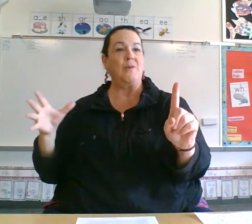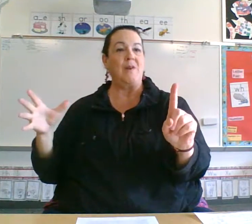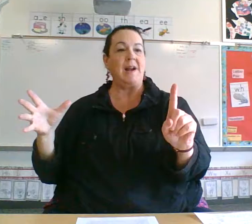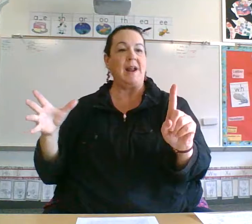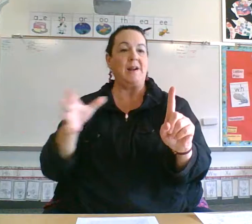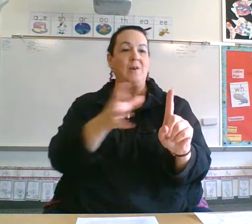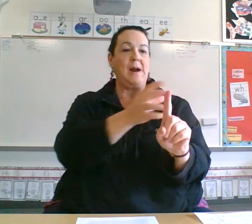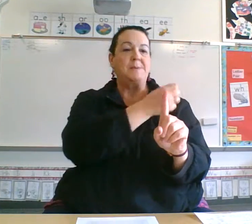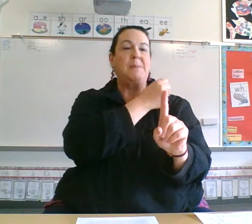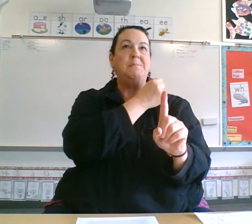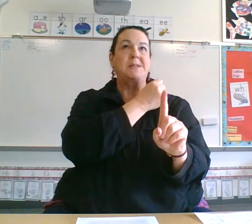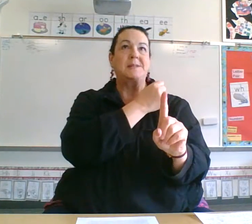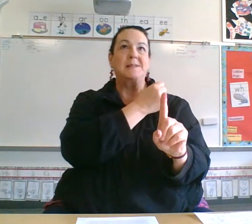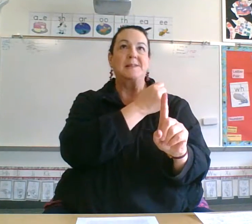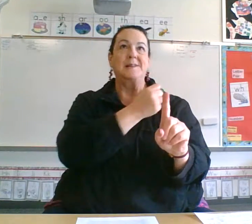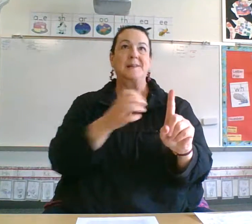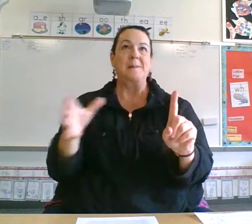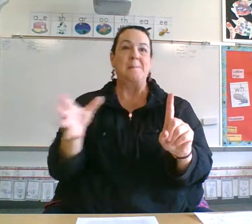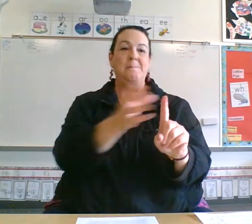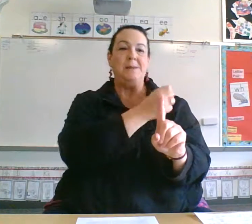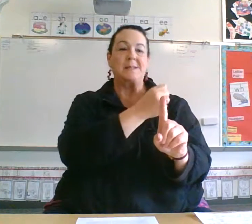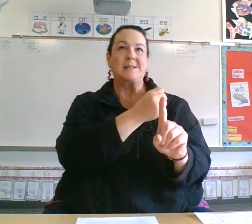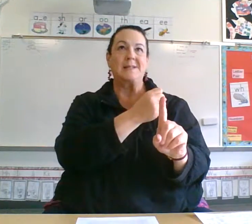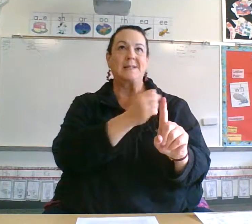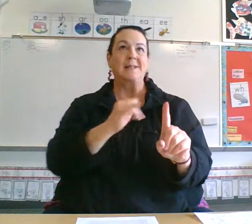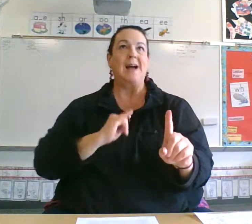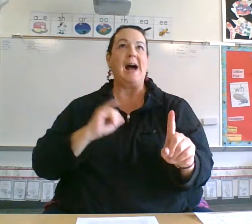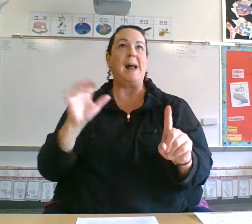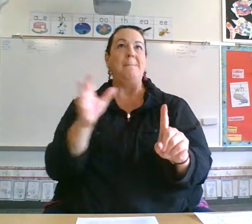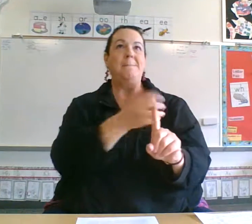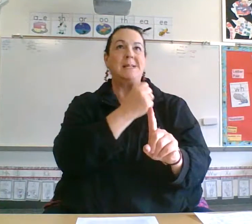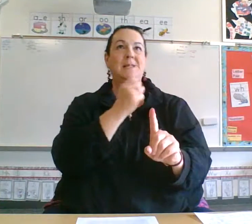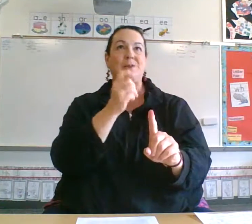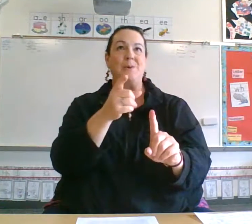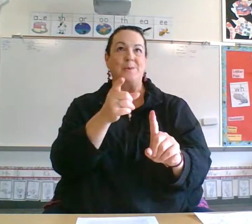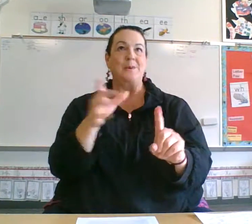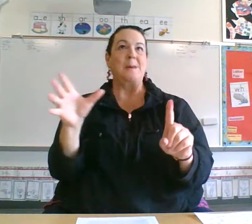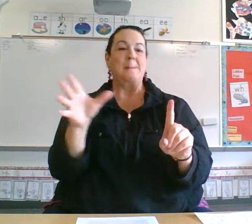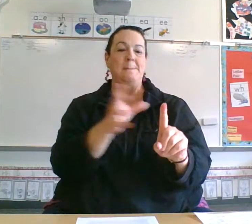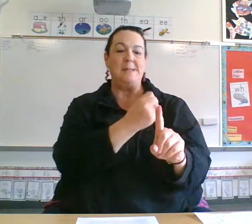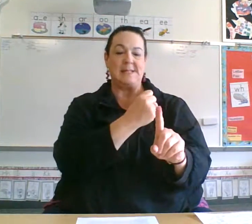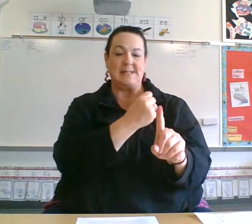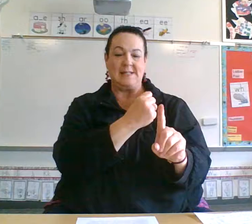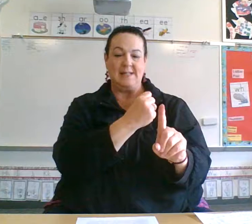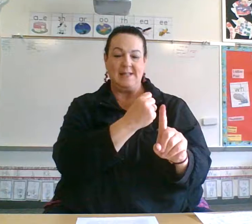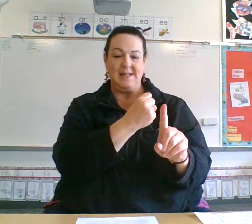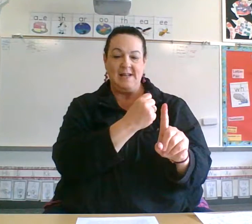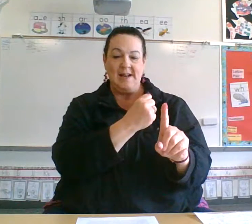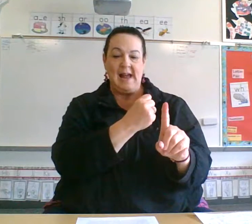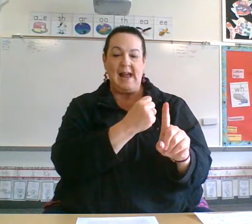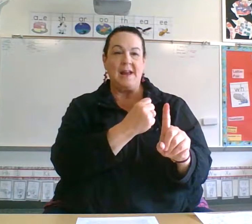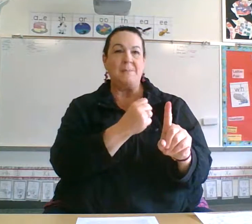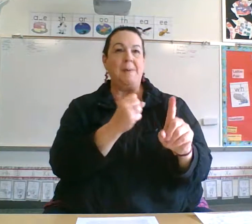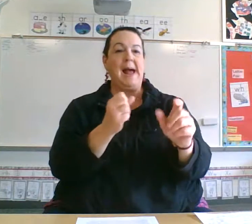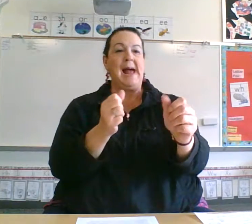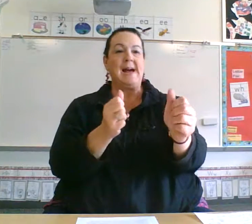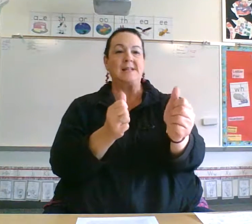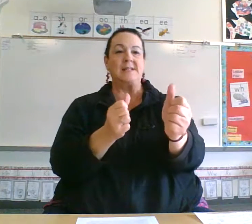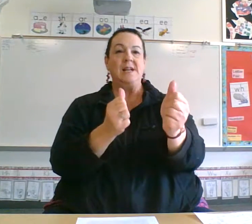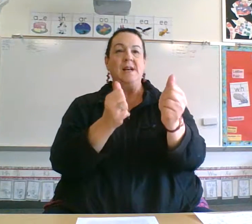right hand grabs but misses. Miss. I miss you. Miss. And pass,